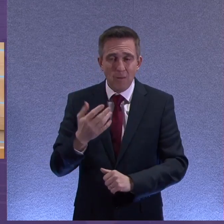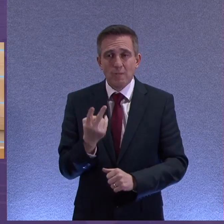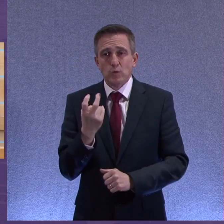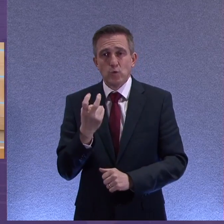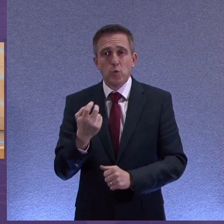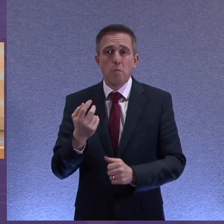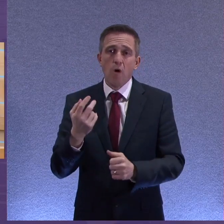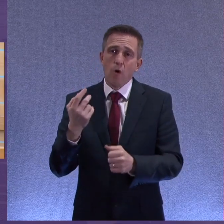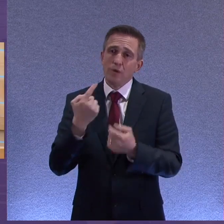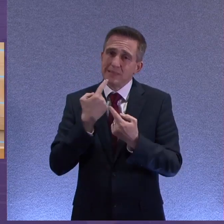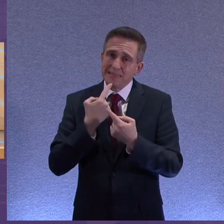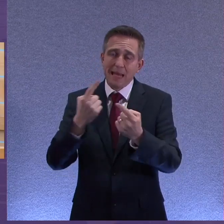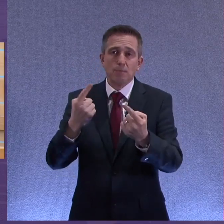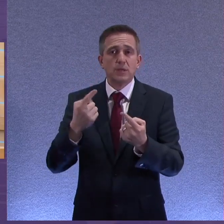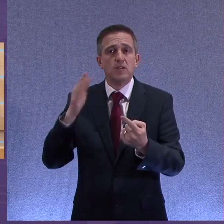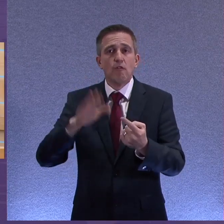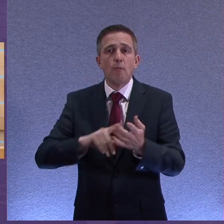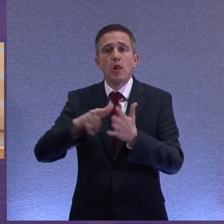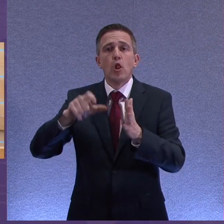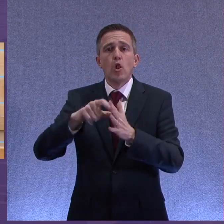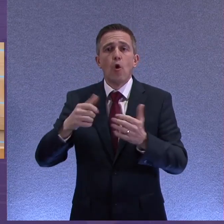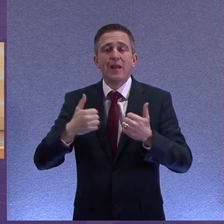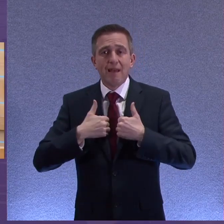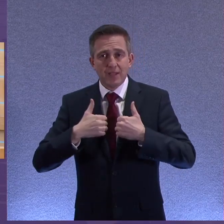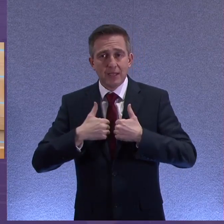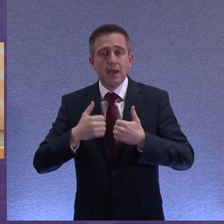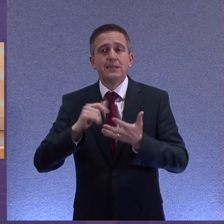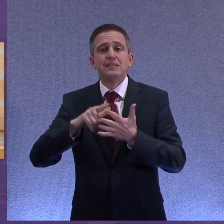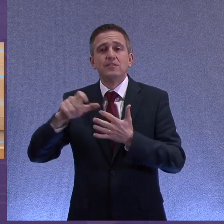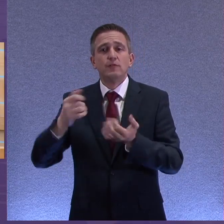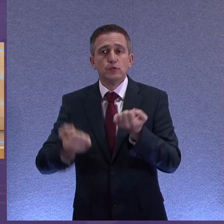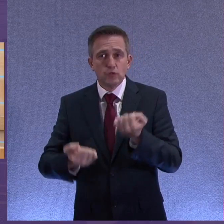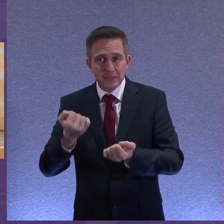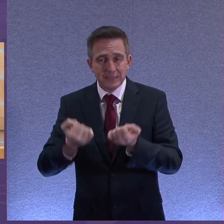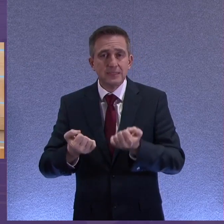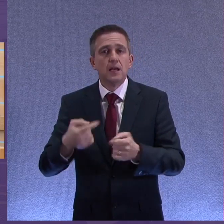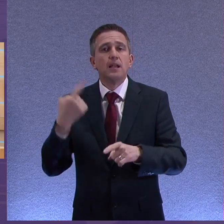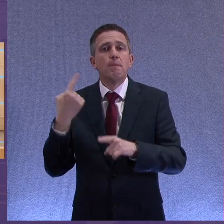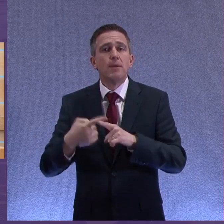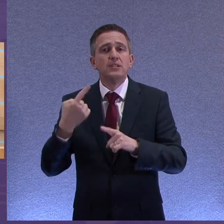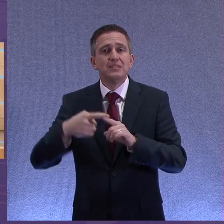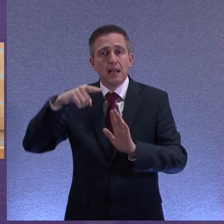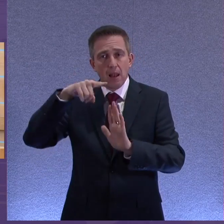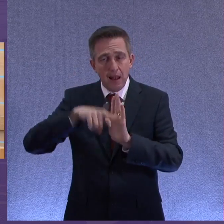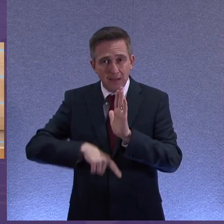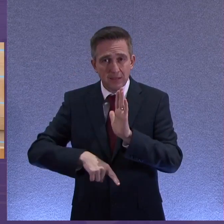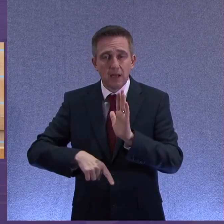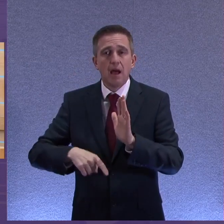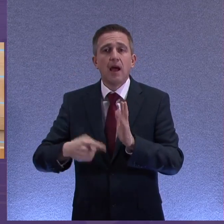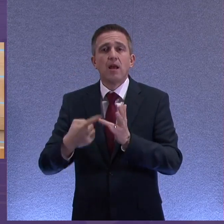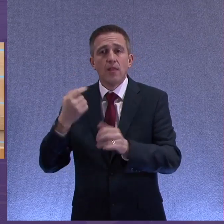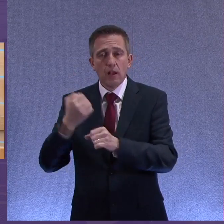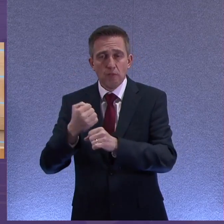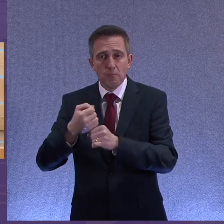coming up from the Lord Advocate, the Cabinet Secretary for Justice, as well as emergency legislation and local government finance